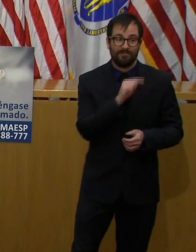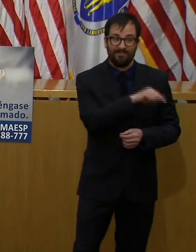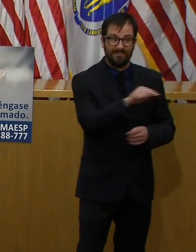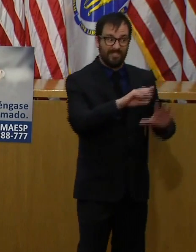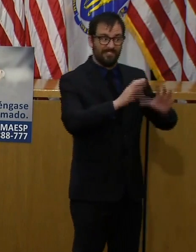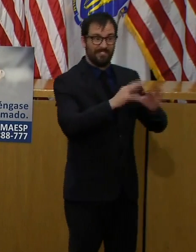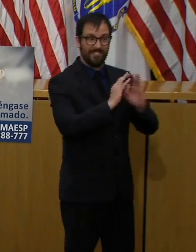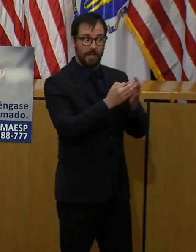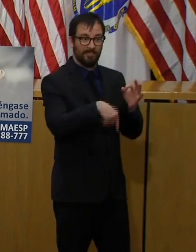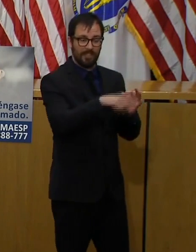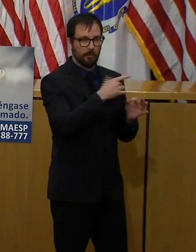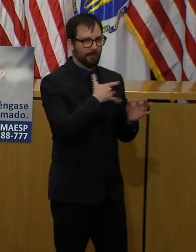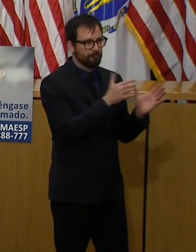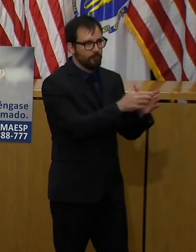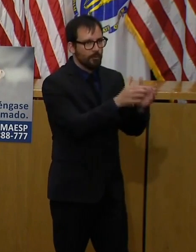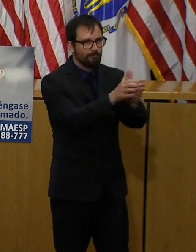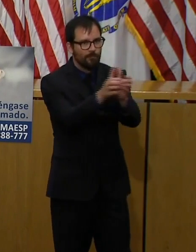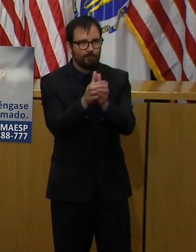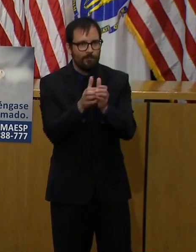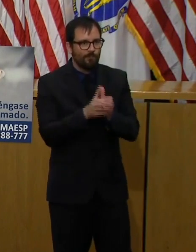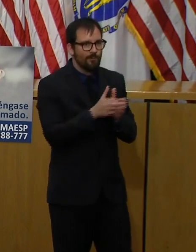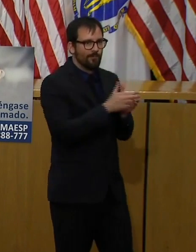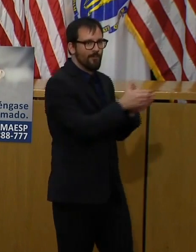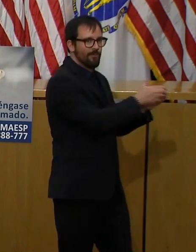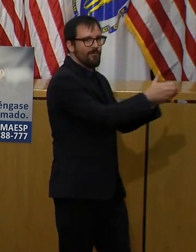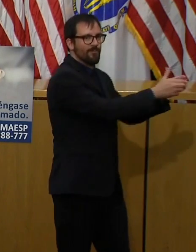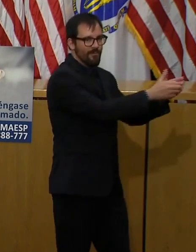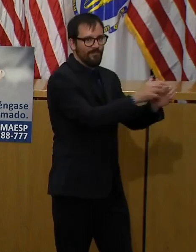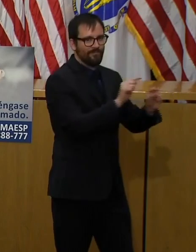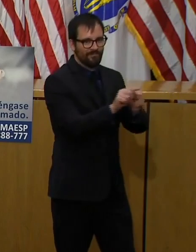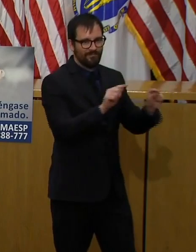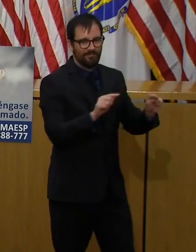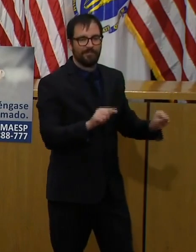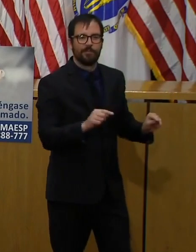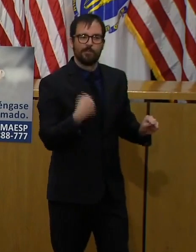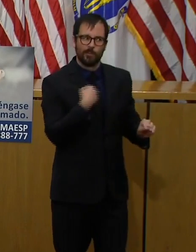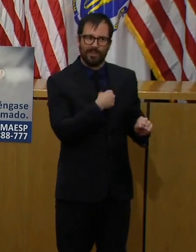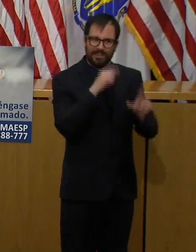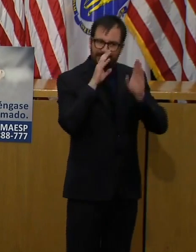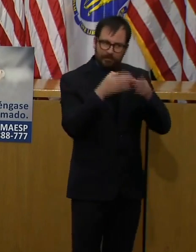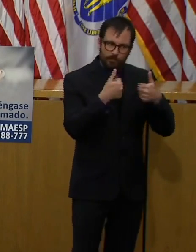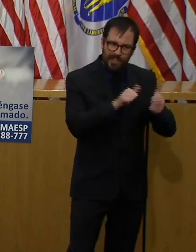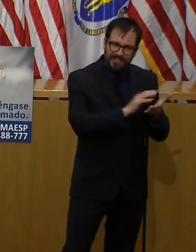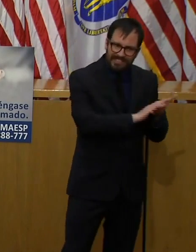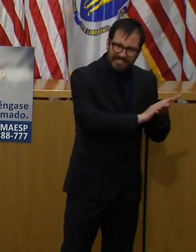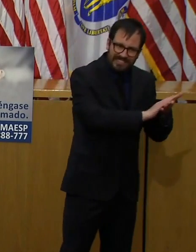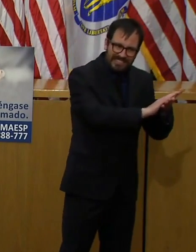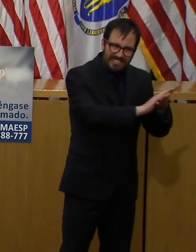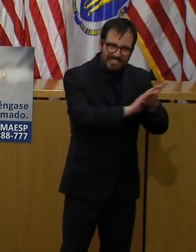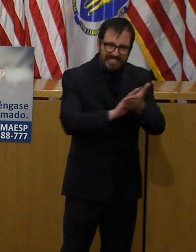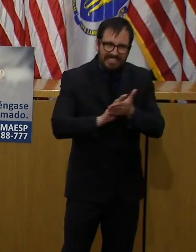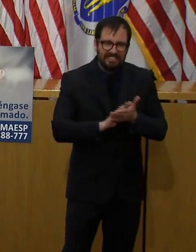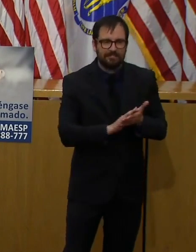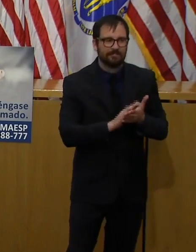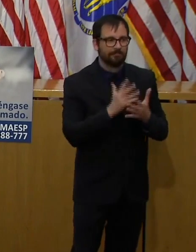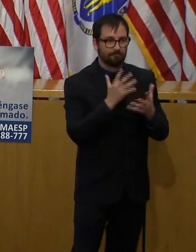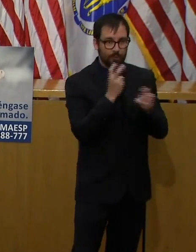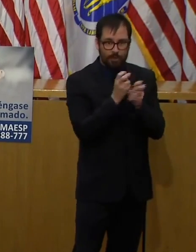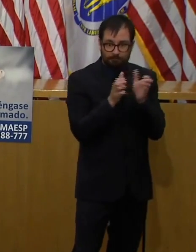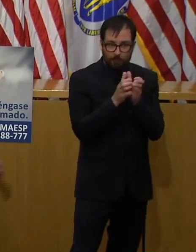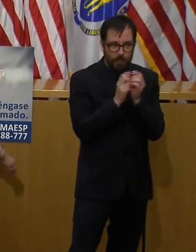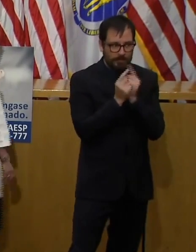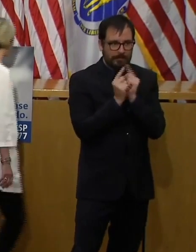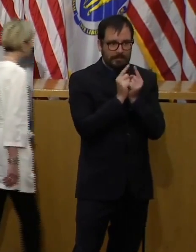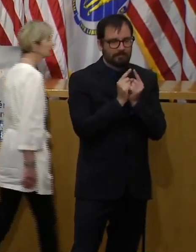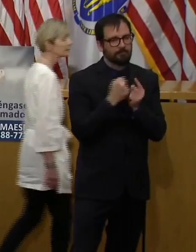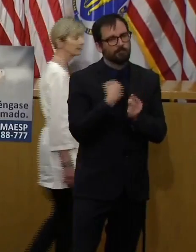where we've been really focusing on the increase on disinfectants and cleaning and the like. Is sort of what we've been doing coming out of the boxes. Thanks, everybody. Madam